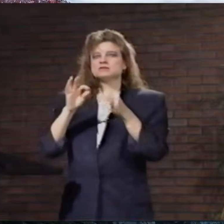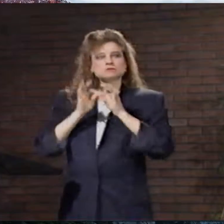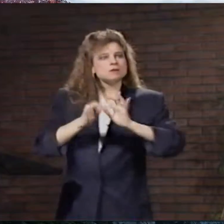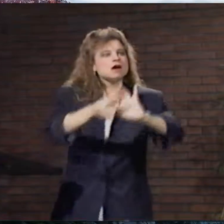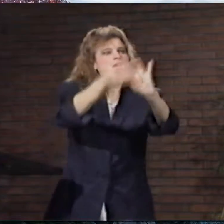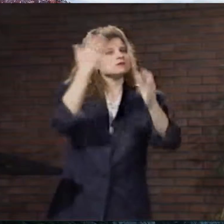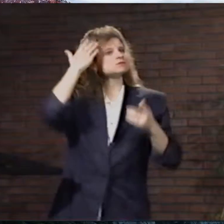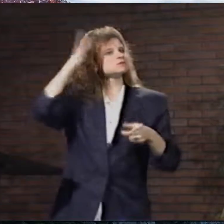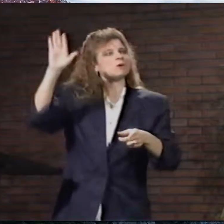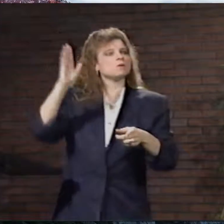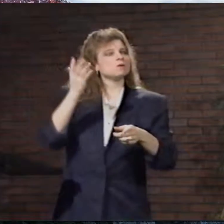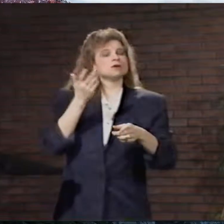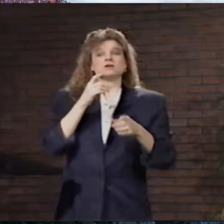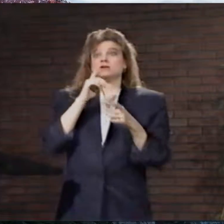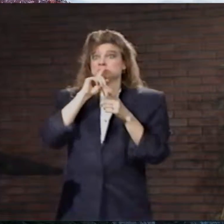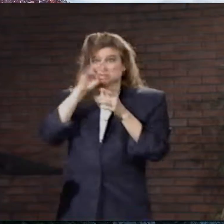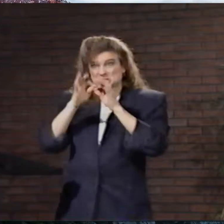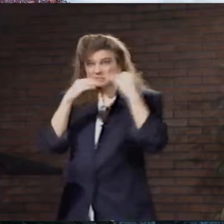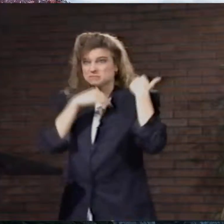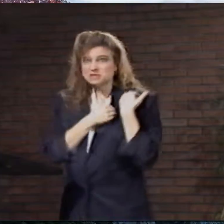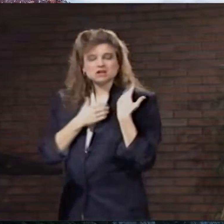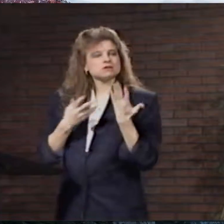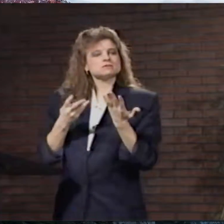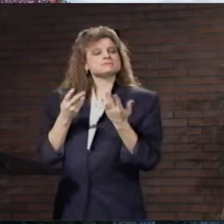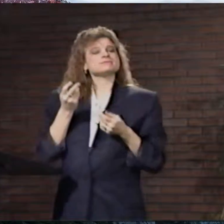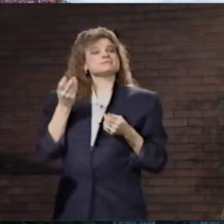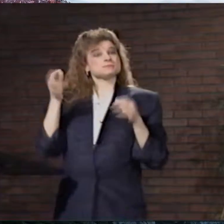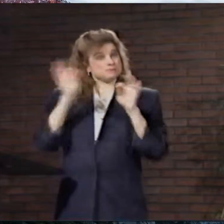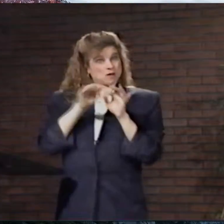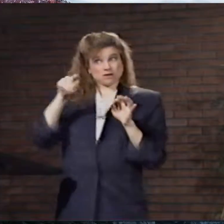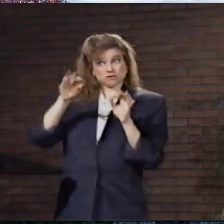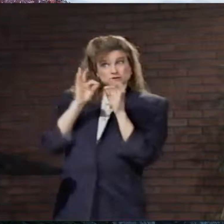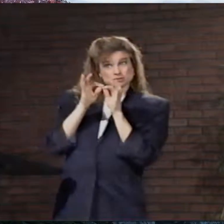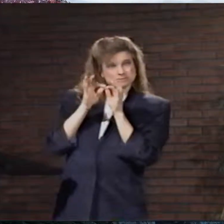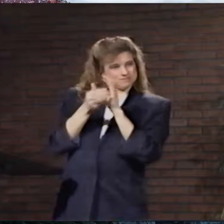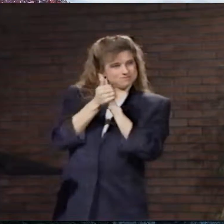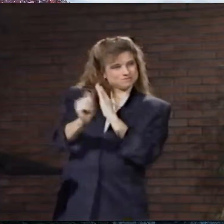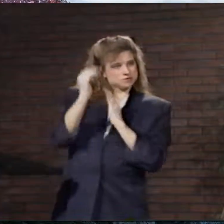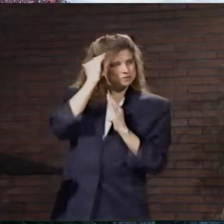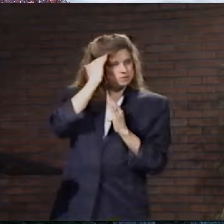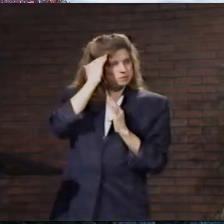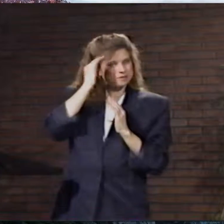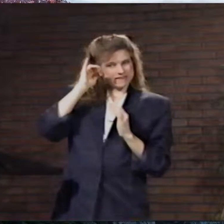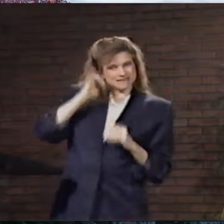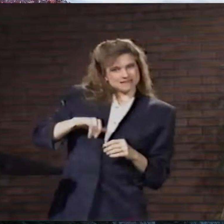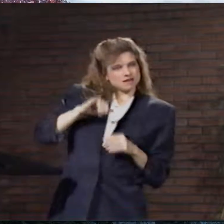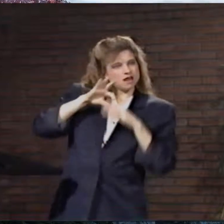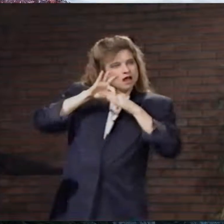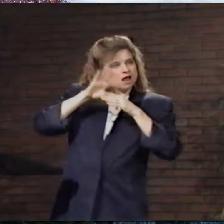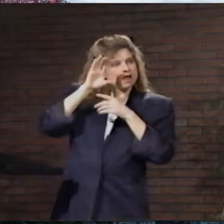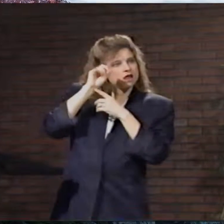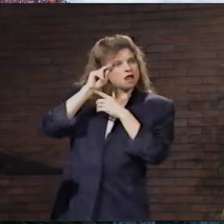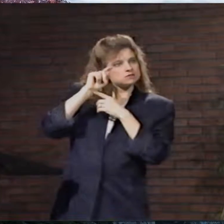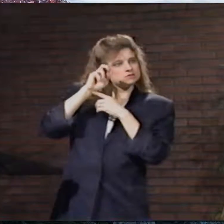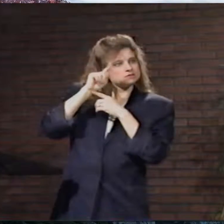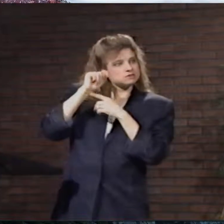doesn't understand the context, then the hearing audience members will think that I don't understand the context because the interpreter is speaking for